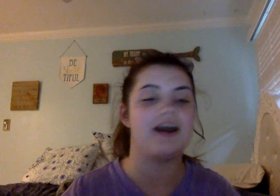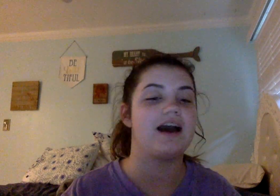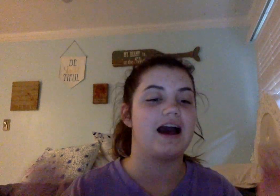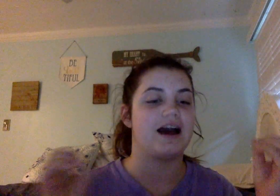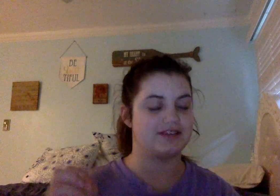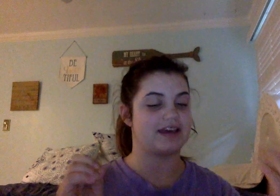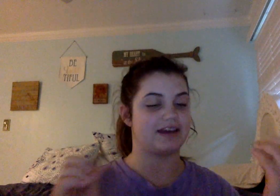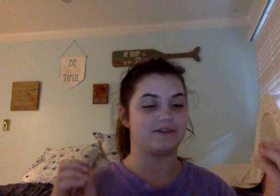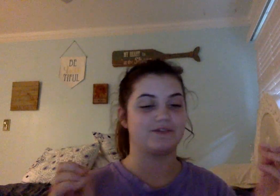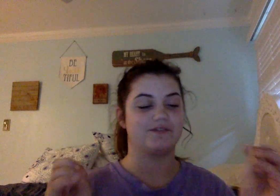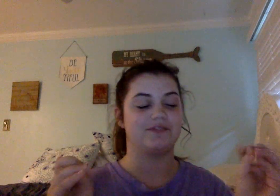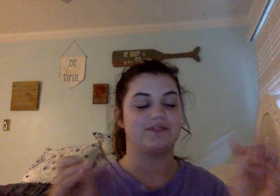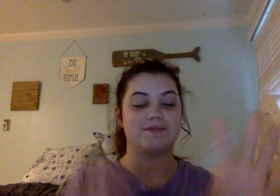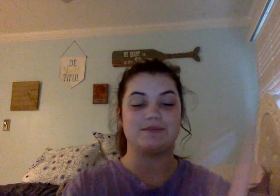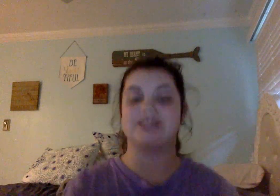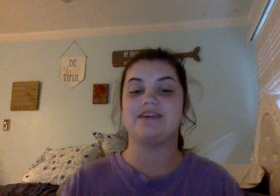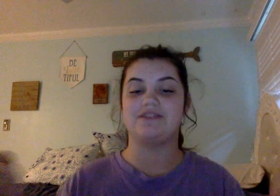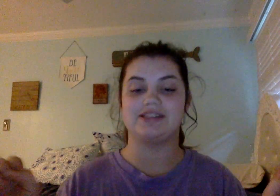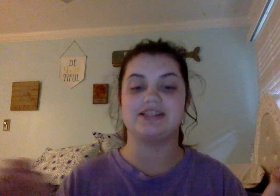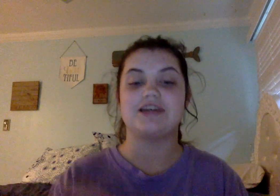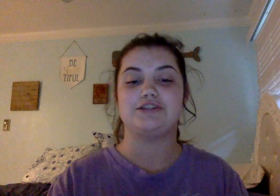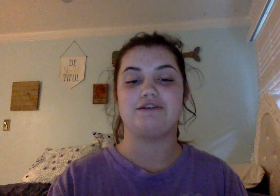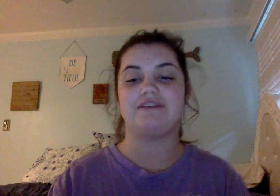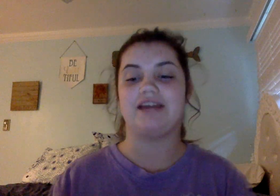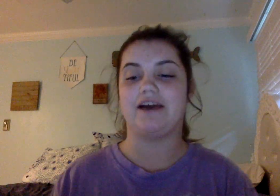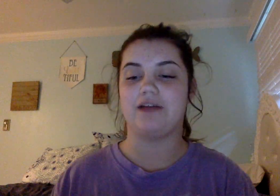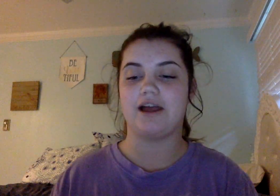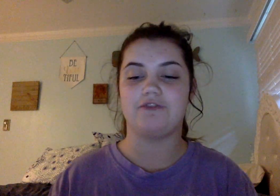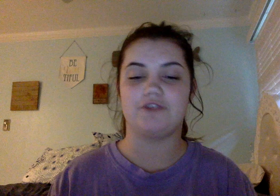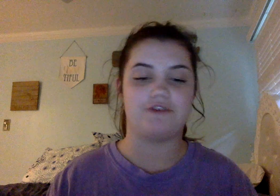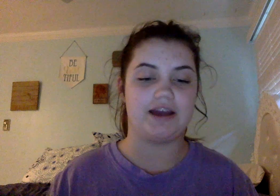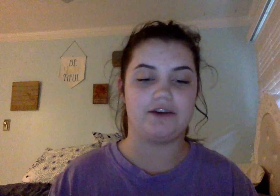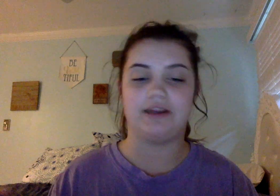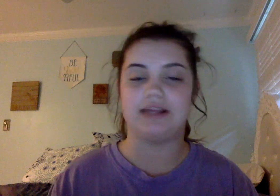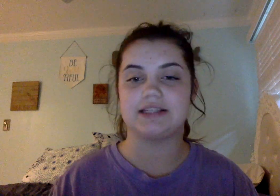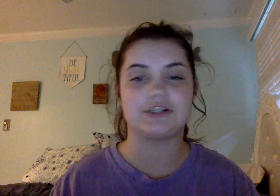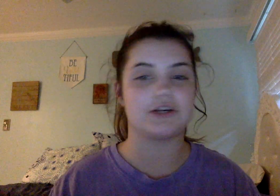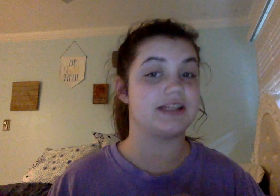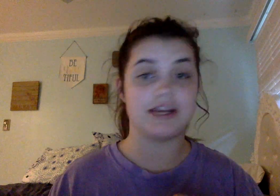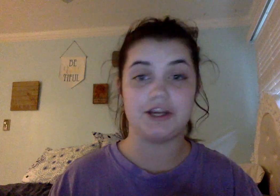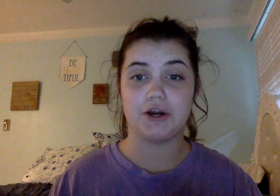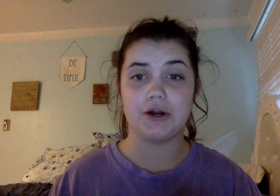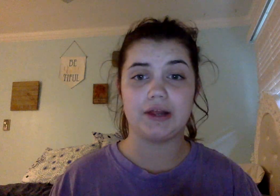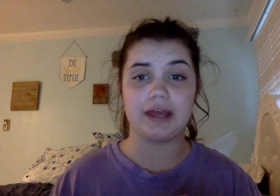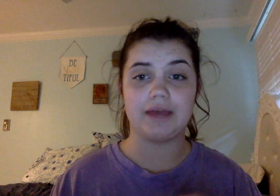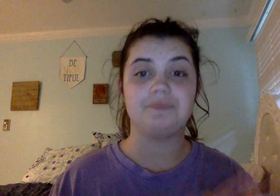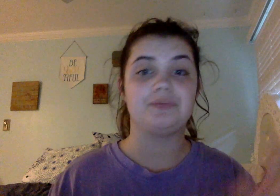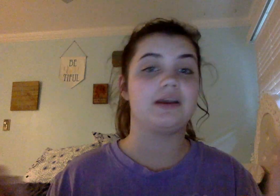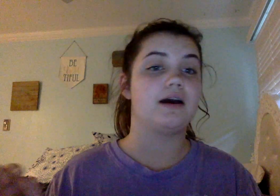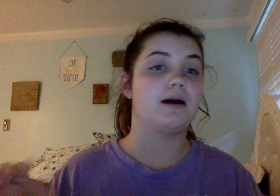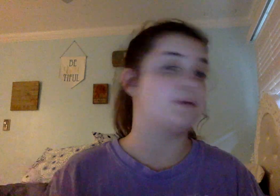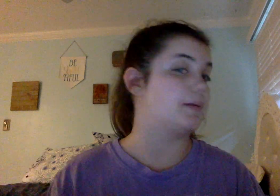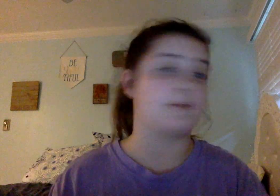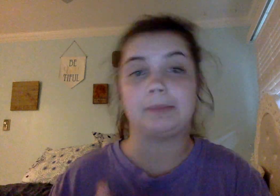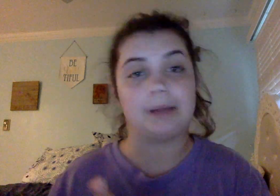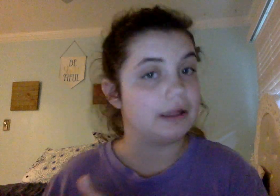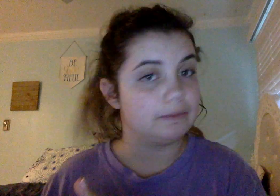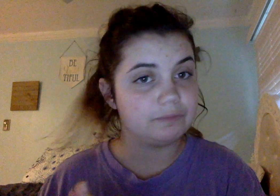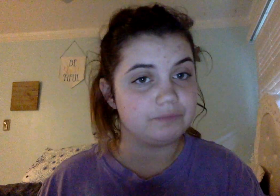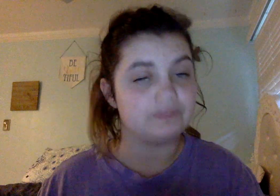I was like, Mrs. Stevens, do you have an outline for the final? I'd like to start studying early. Blah, blah, blah, blah. Except